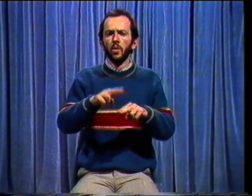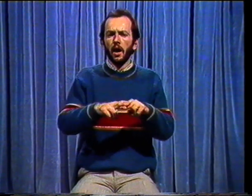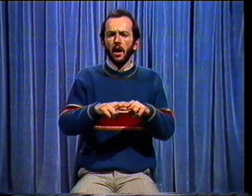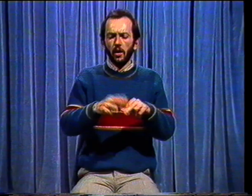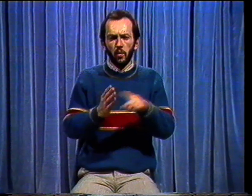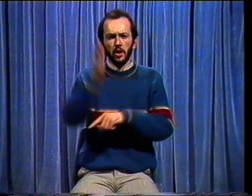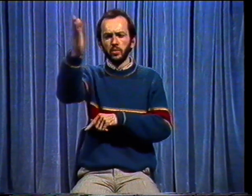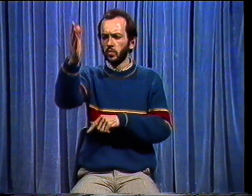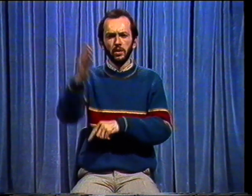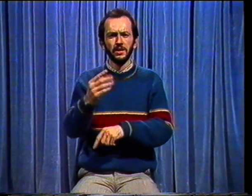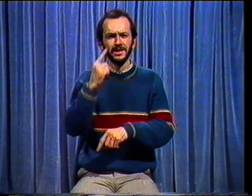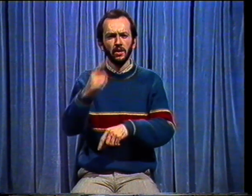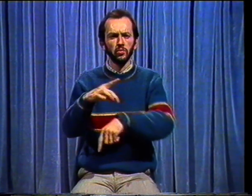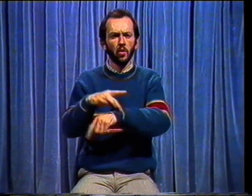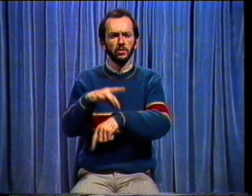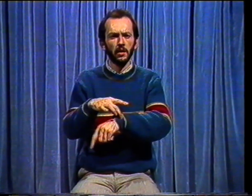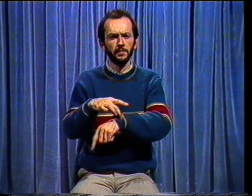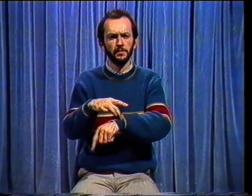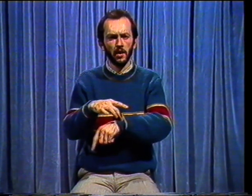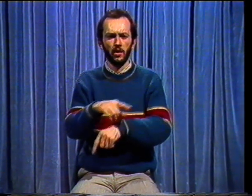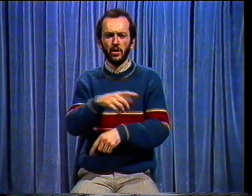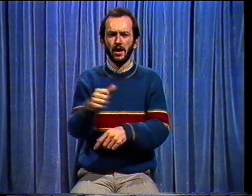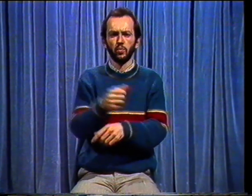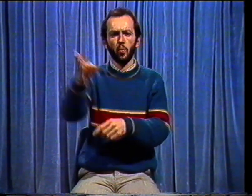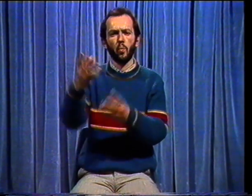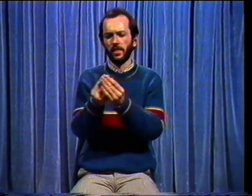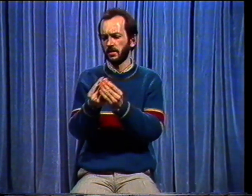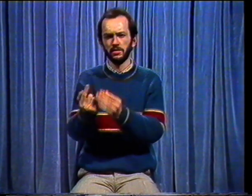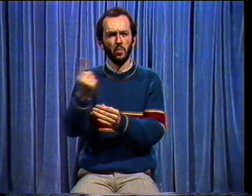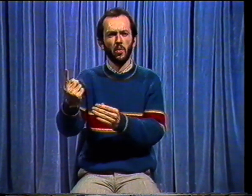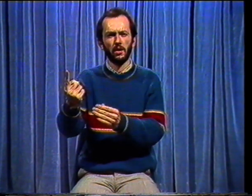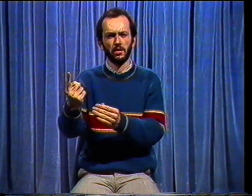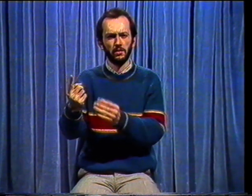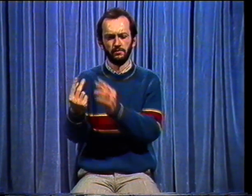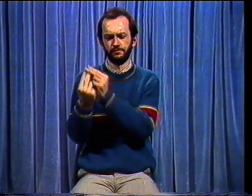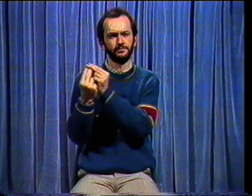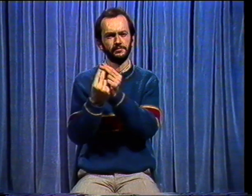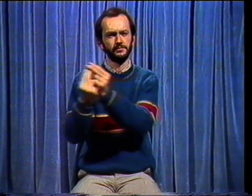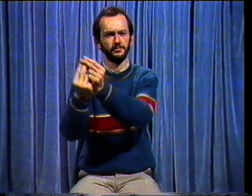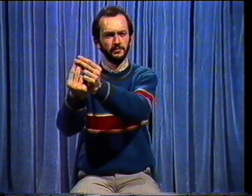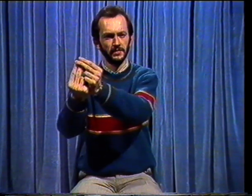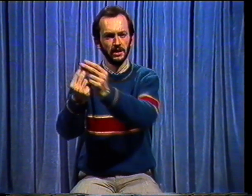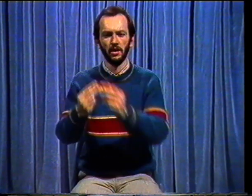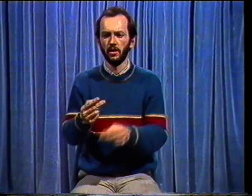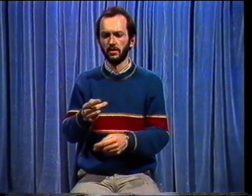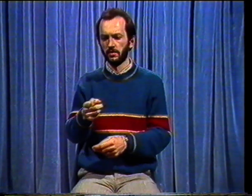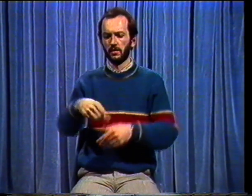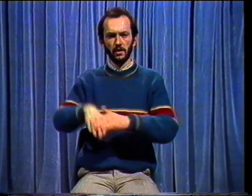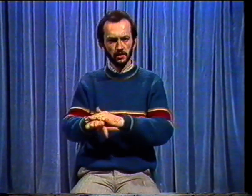When Fiona went to see the doctor, she had to go with someone, and they went together.